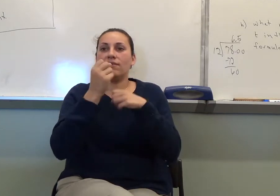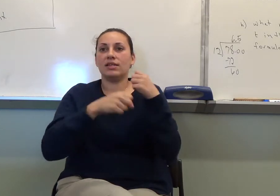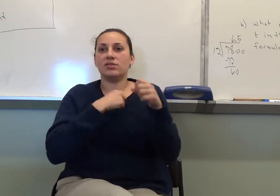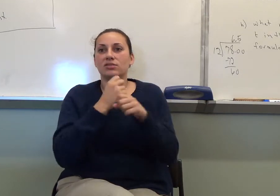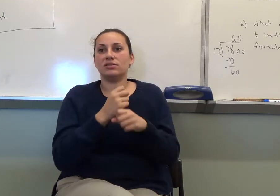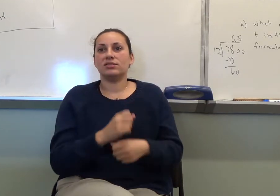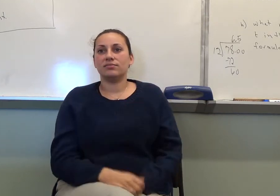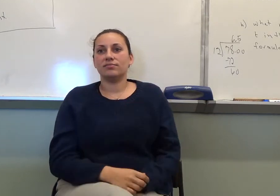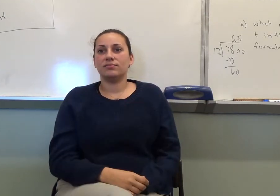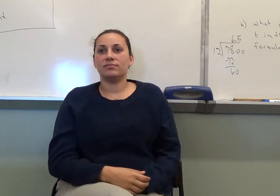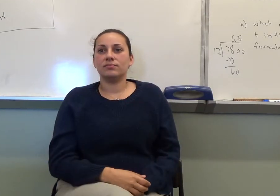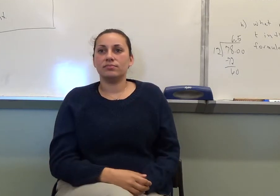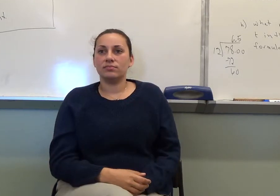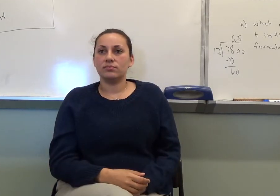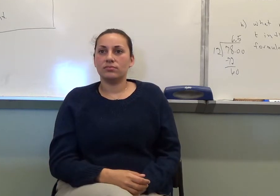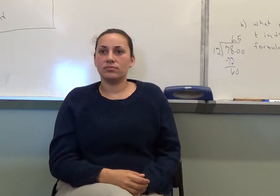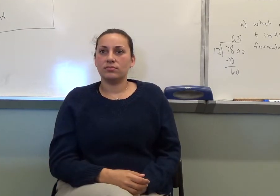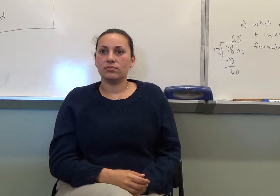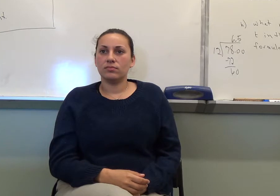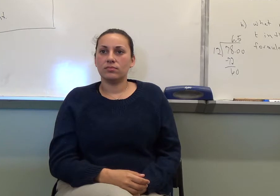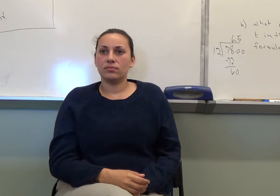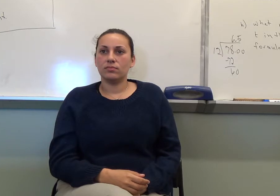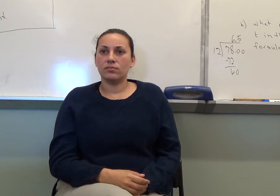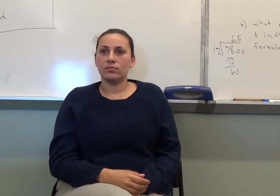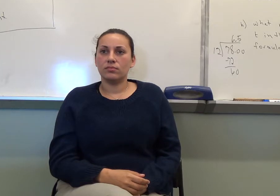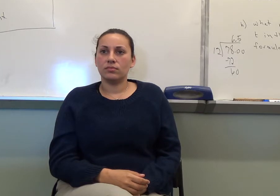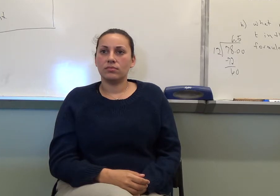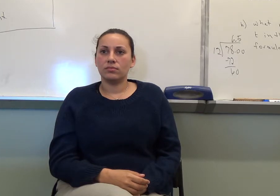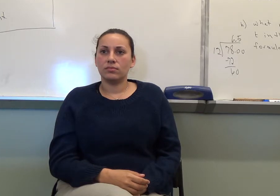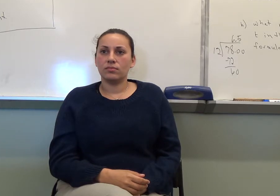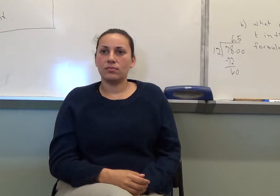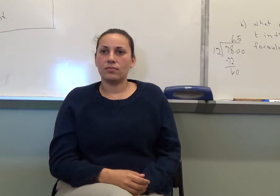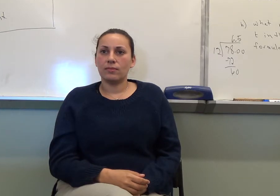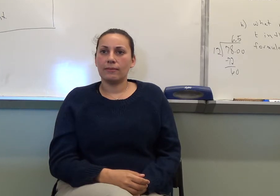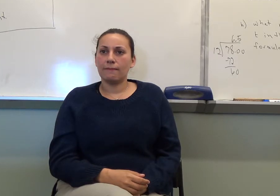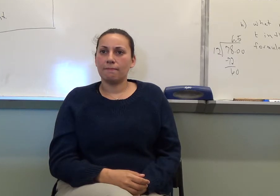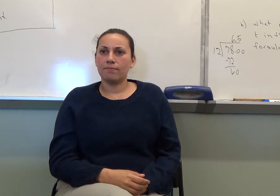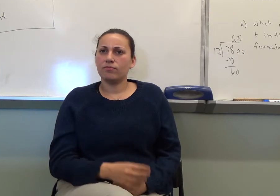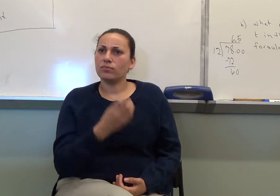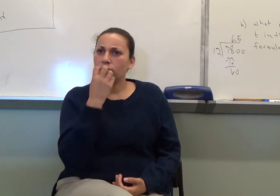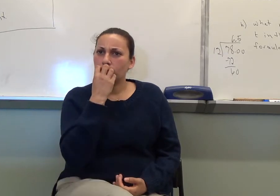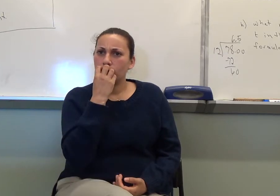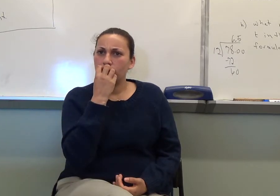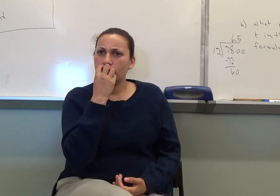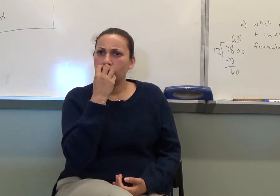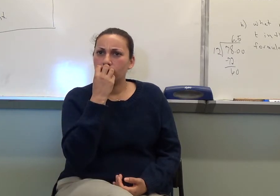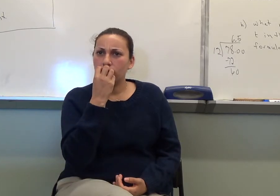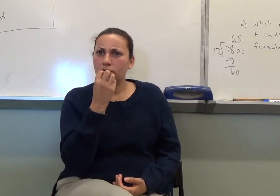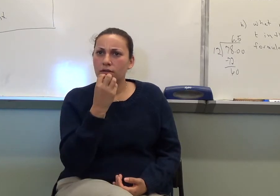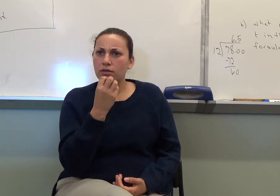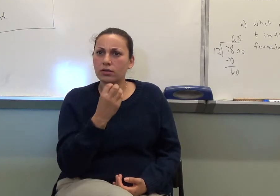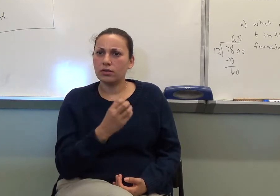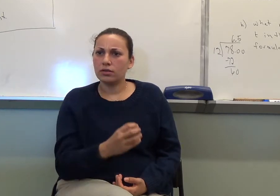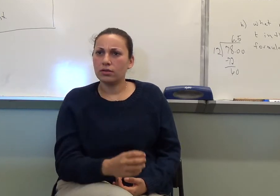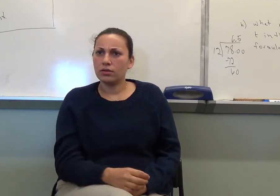3 years. Yeah, and that's the 3 years and only 1 compounding period per year.